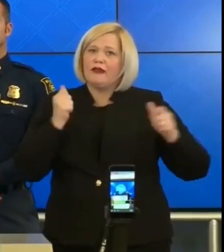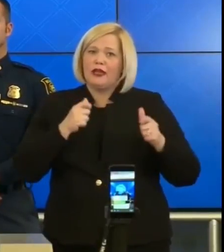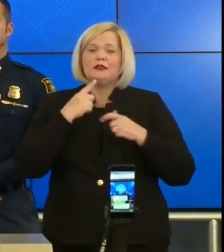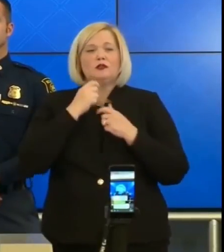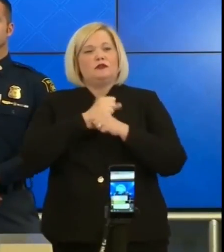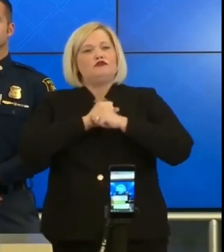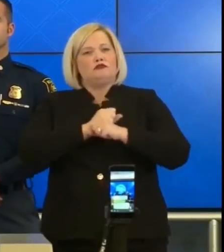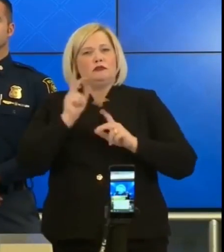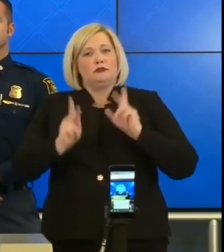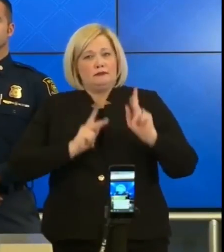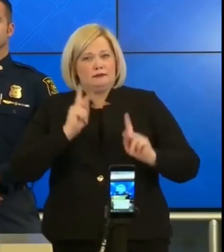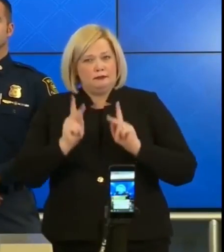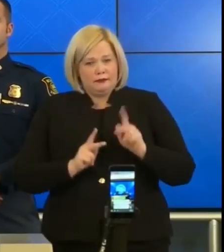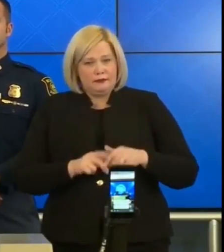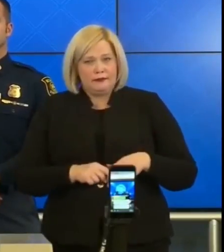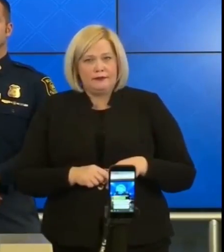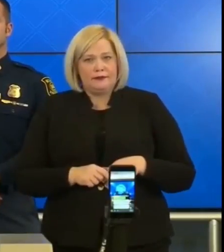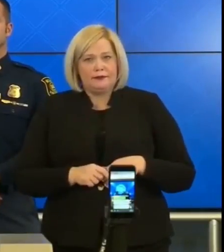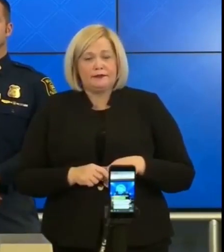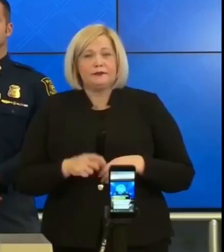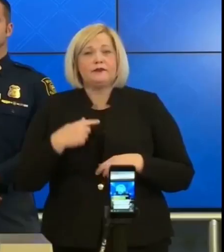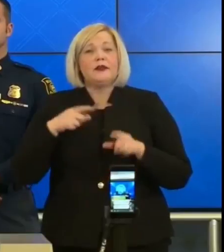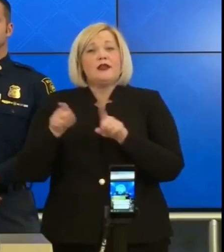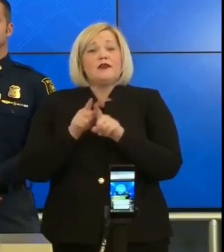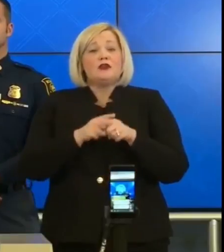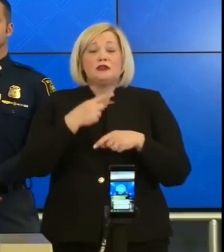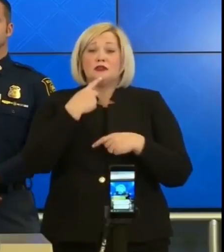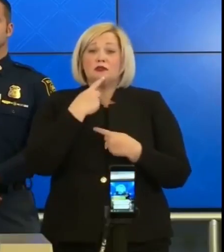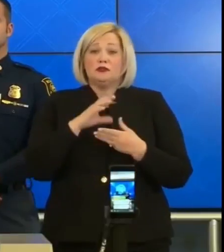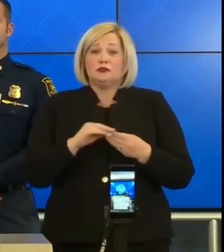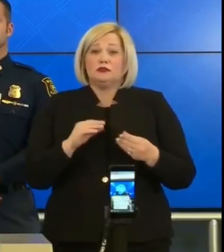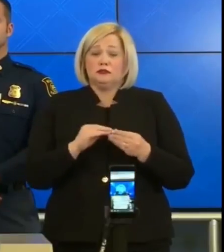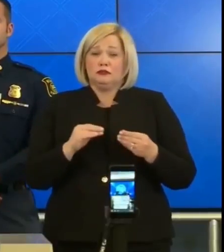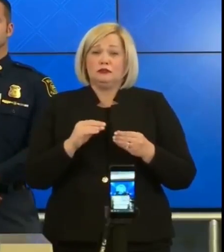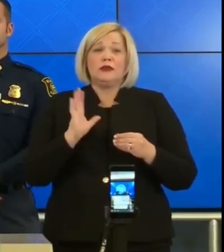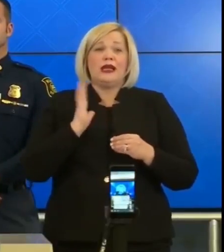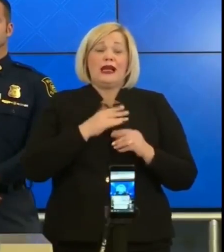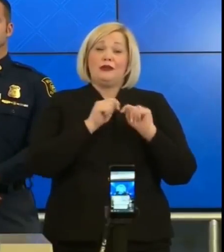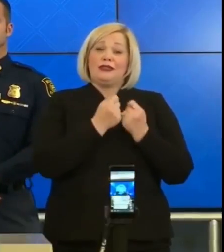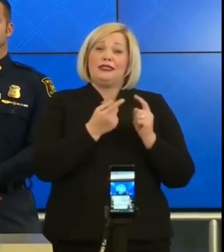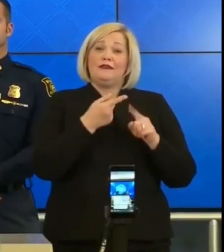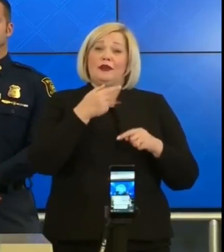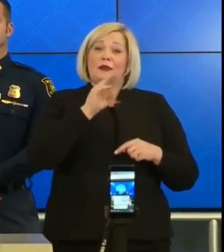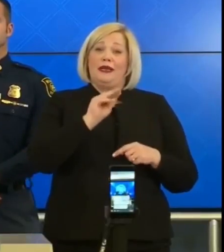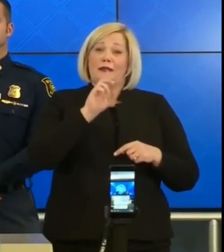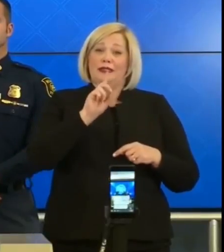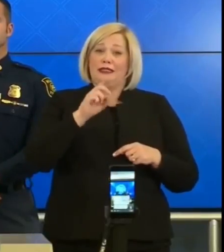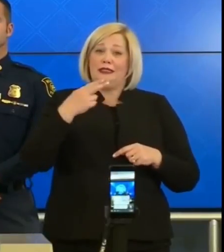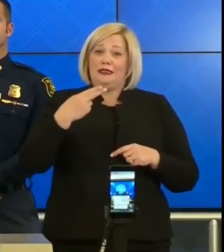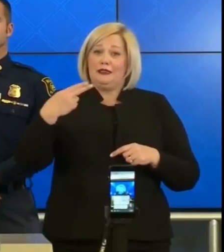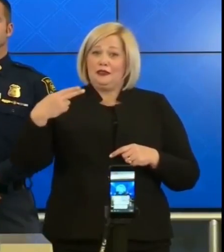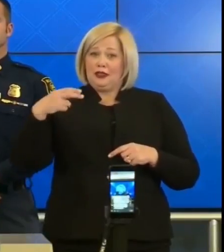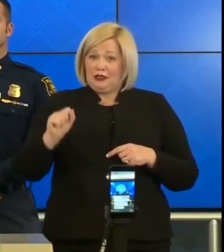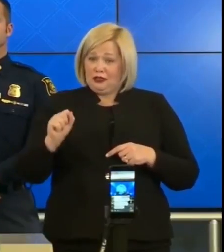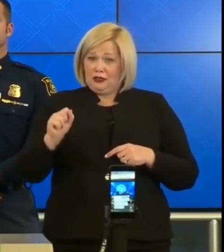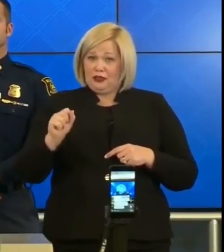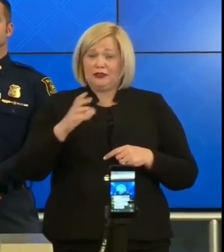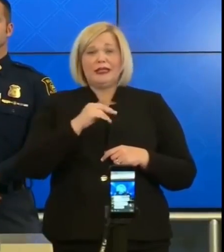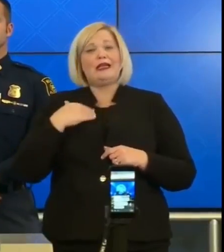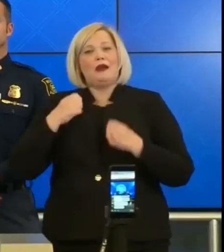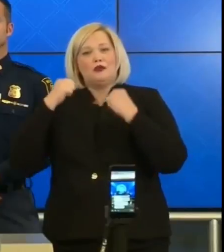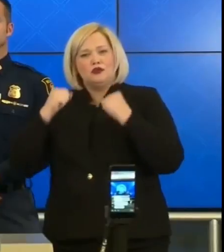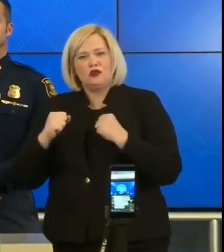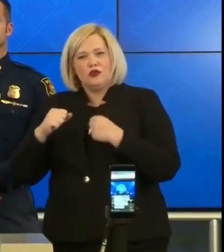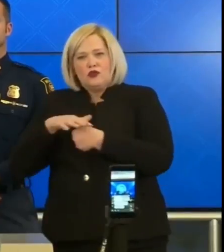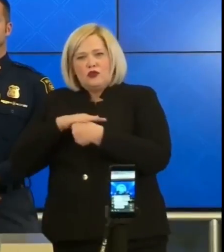lives. I've mentioned that our team at the Michigan Department of Health and Human Services, as well as our strong local